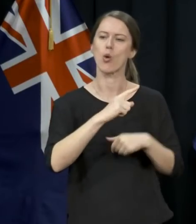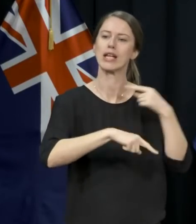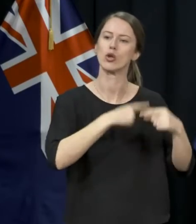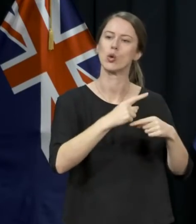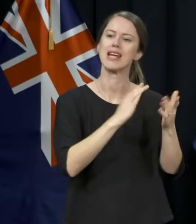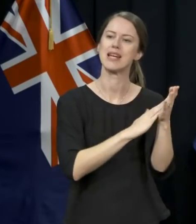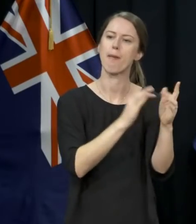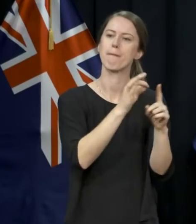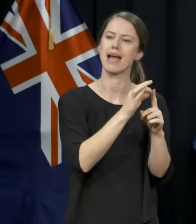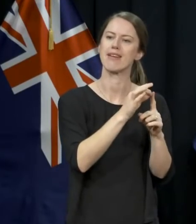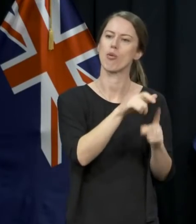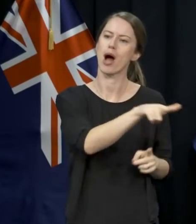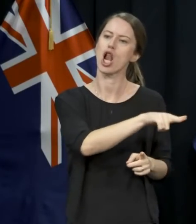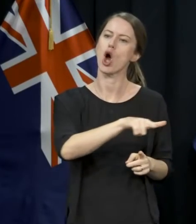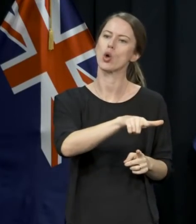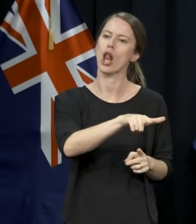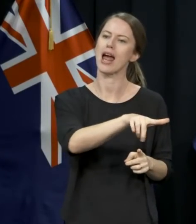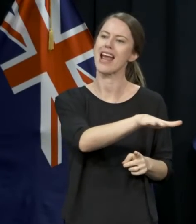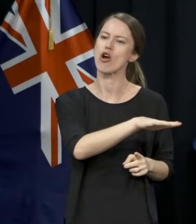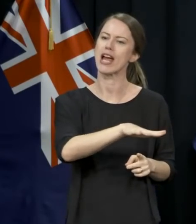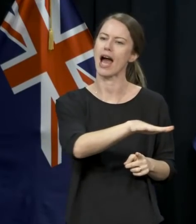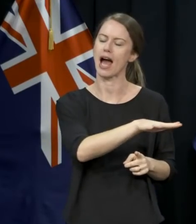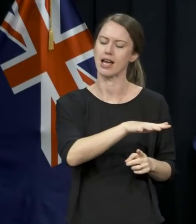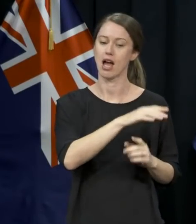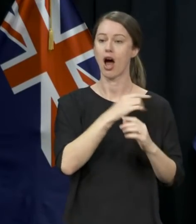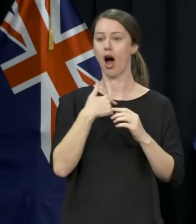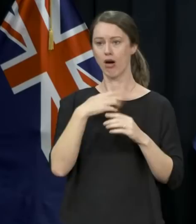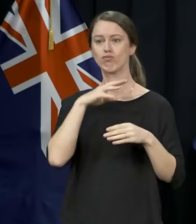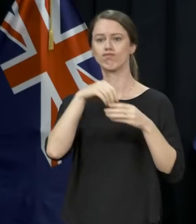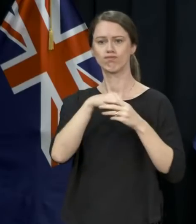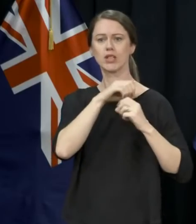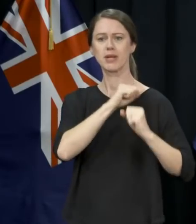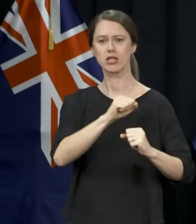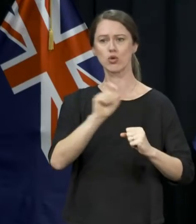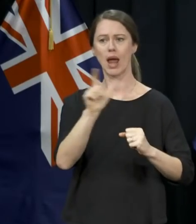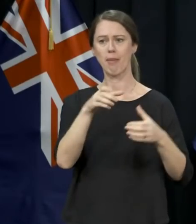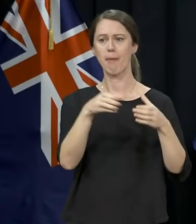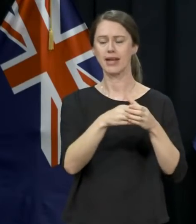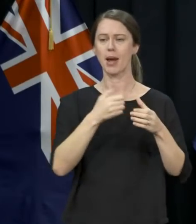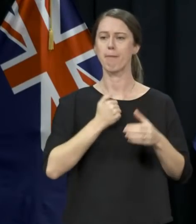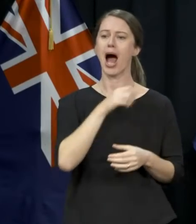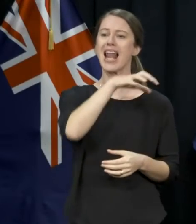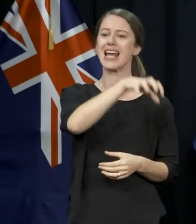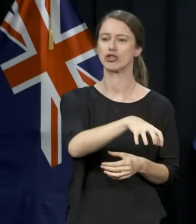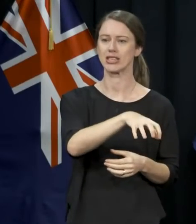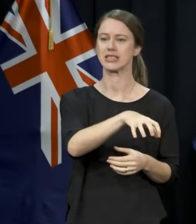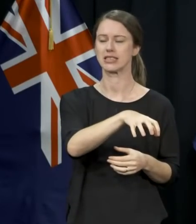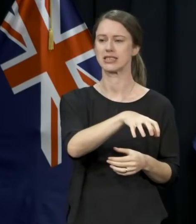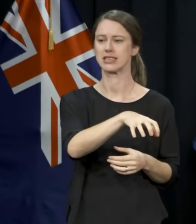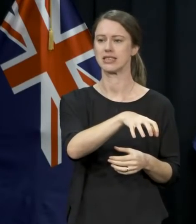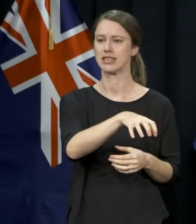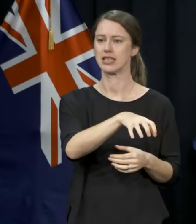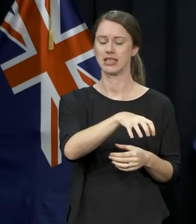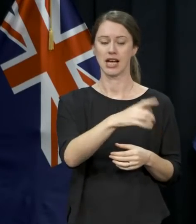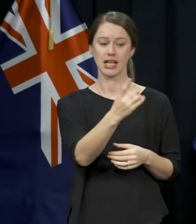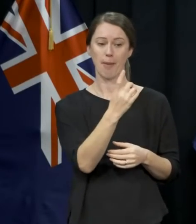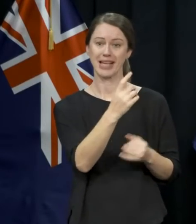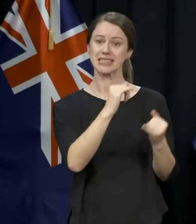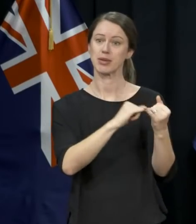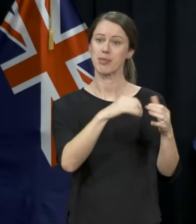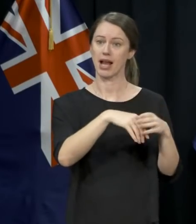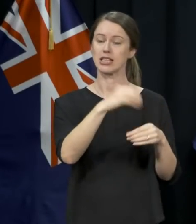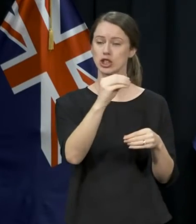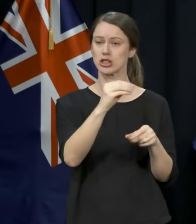MP. I remain committed to the Labour Party and to my electorate. So come the general election in